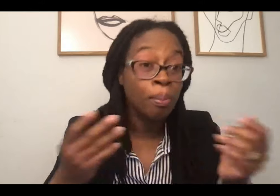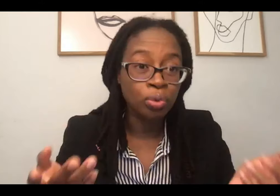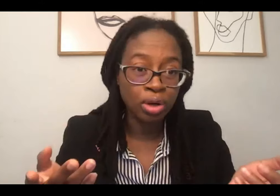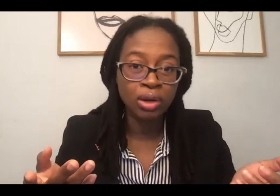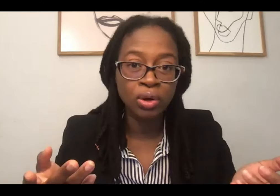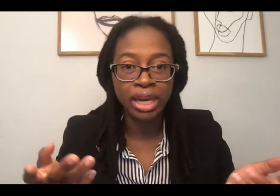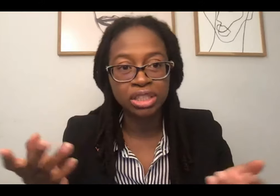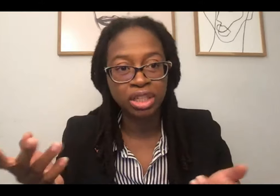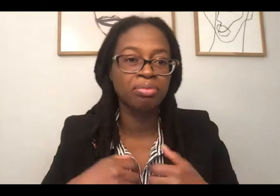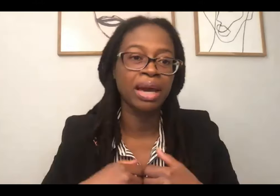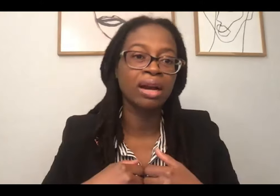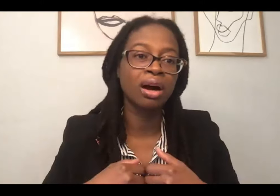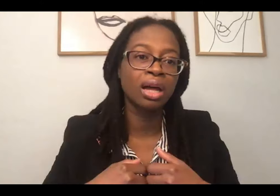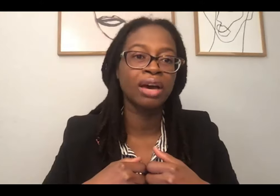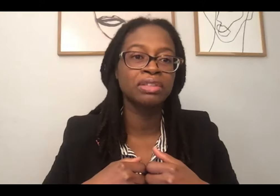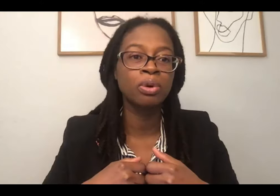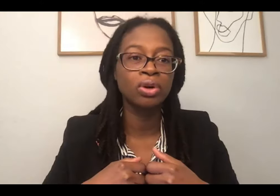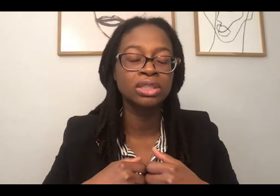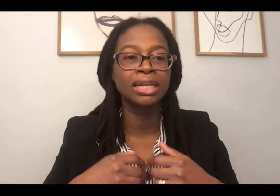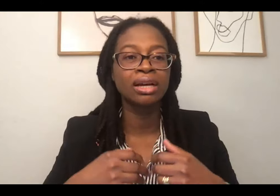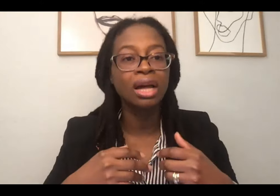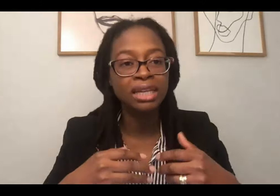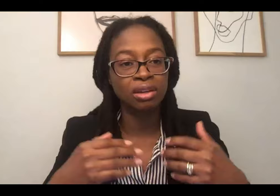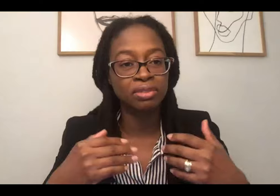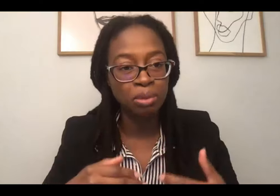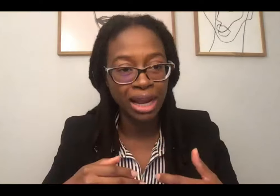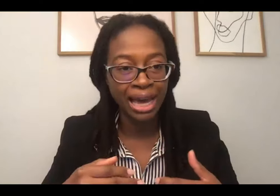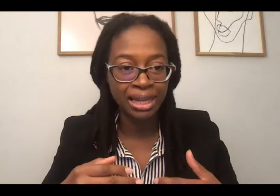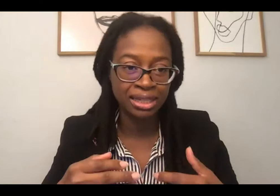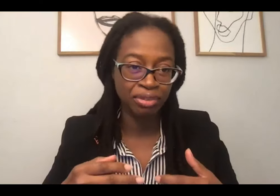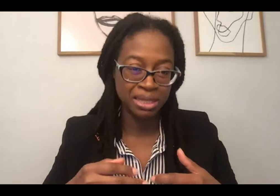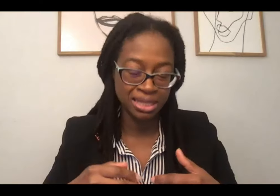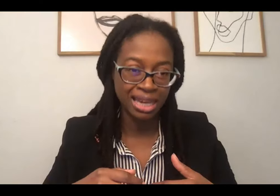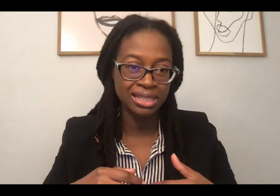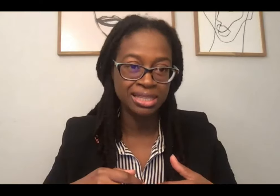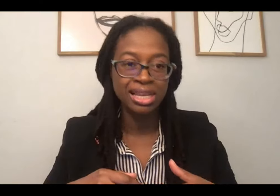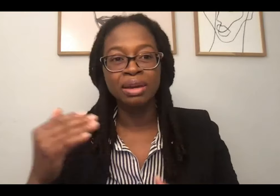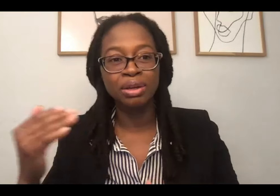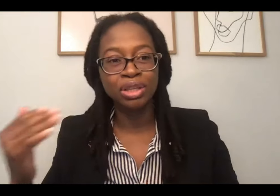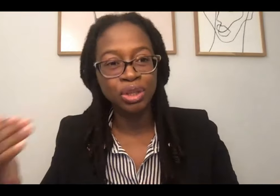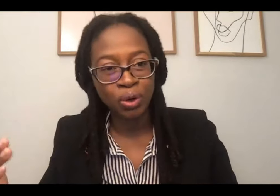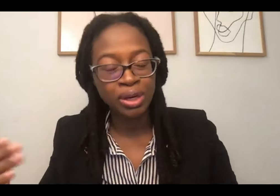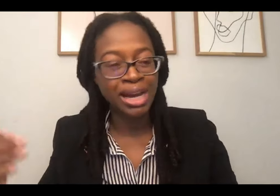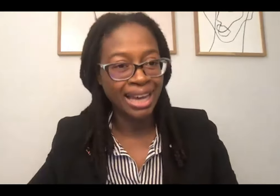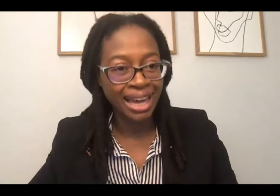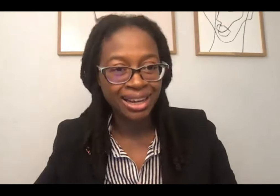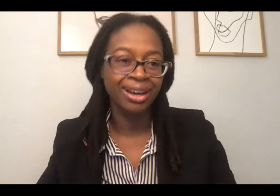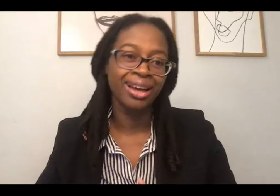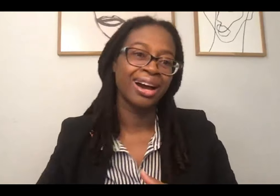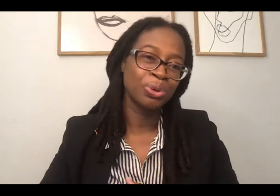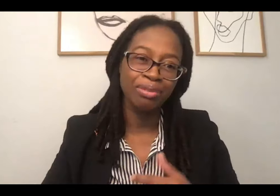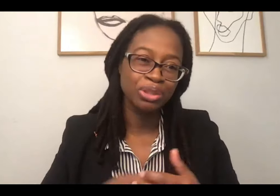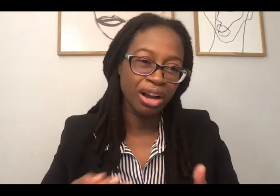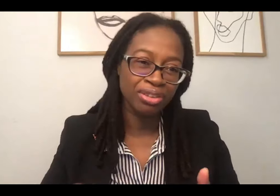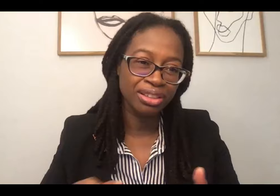urban-rural location. Some of my colleagues would have spoken to, and in the context of small island developed states, you know, Guyana, you would